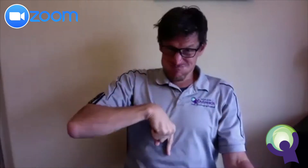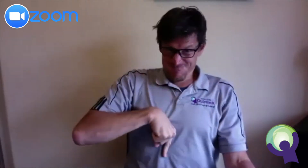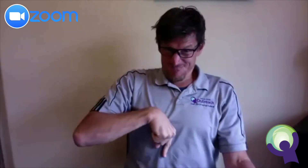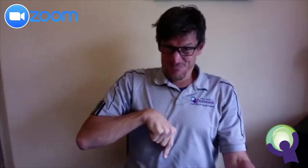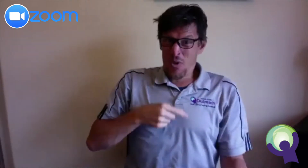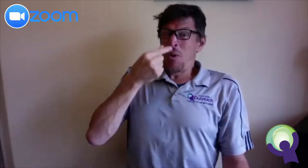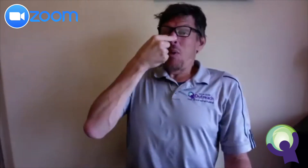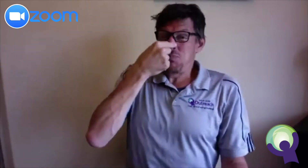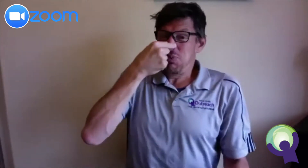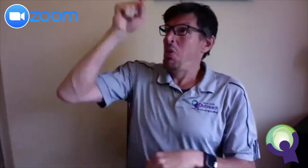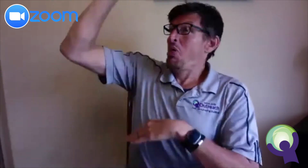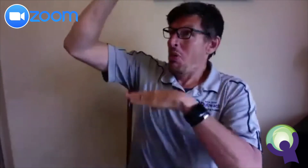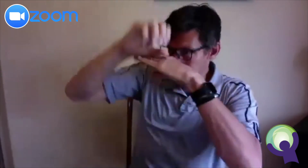was a dangerous way for a plant